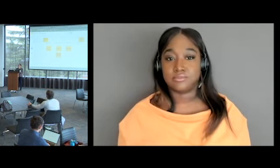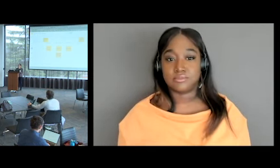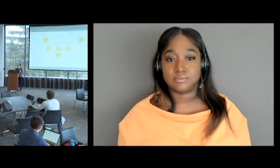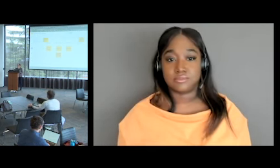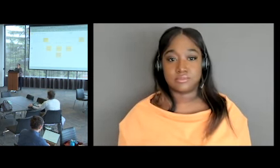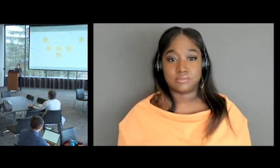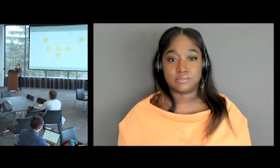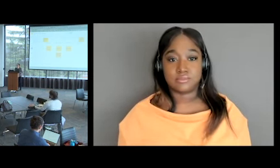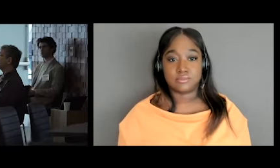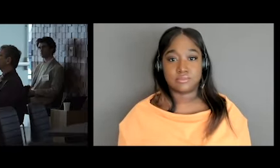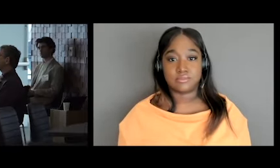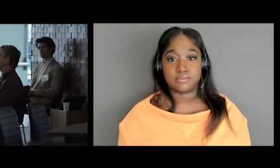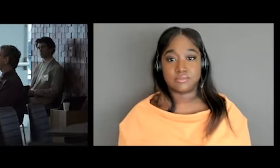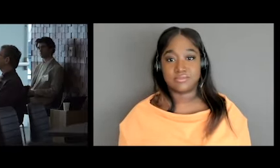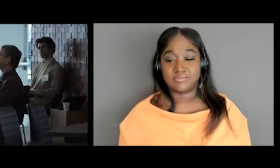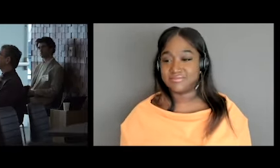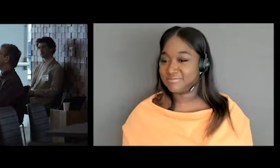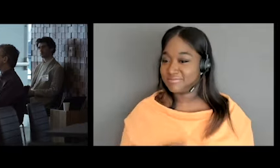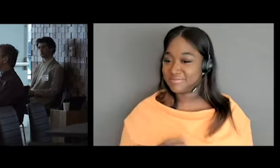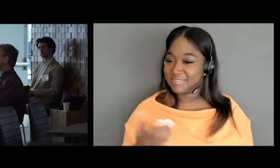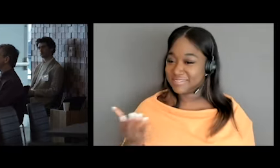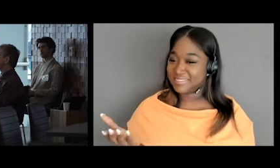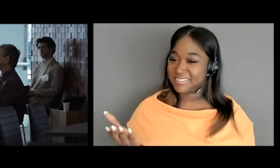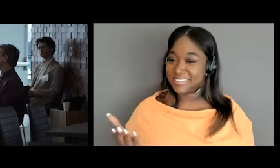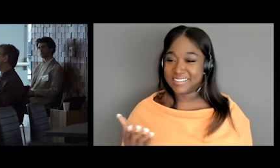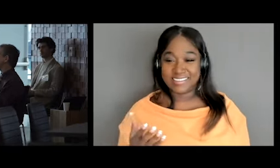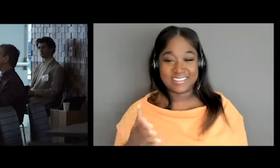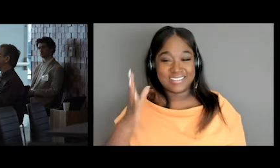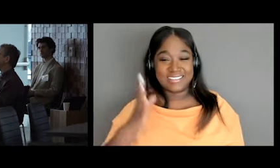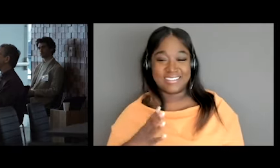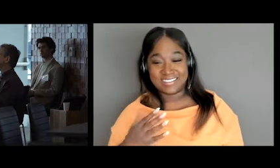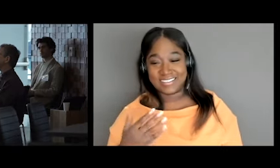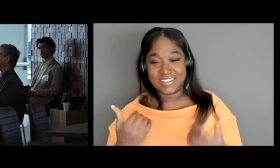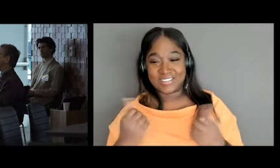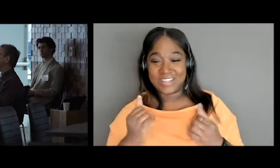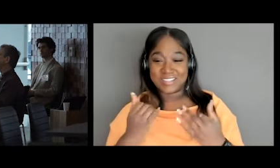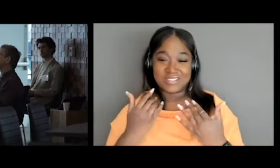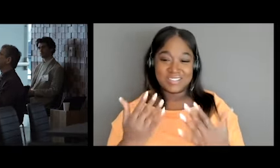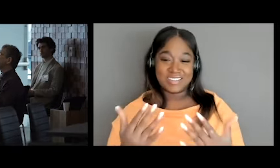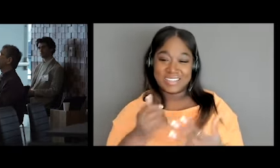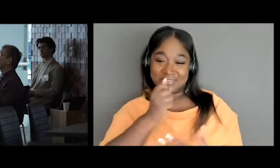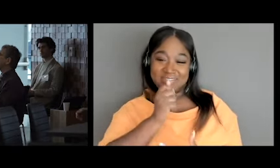Oh, sorry. Go ahead. That's good. I was trying to wait patiently. It's unusual for me to be patient, but I'll try.